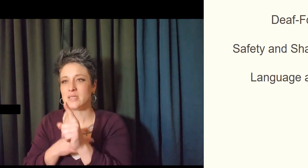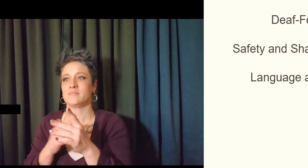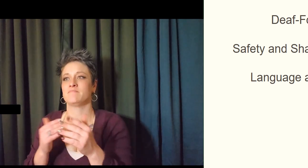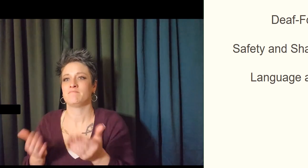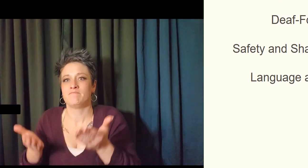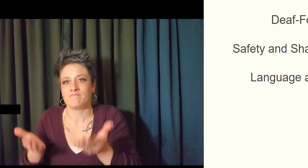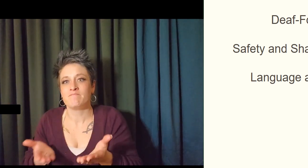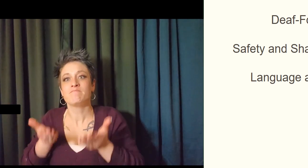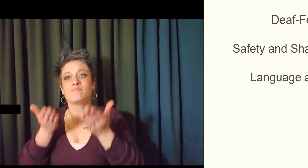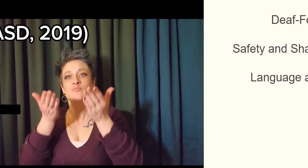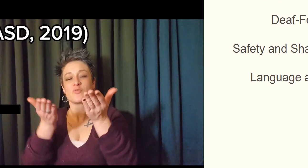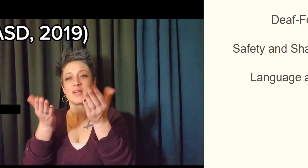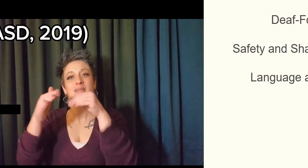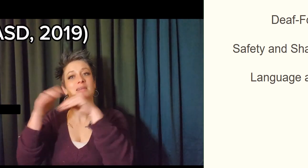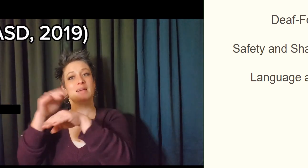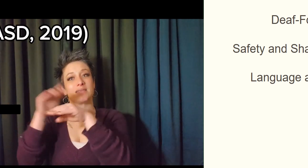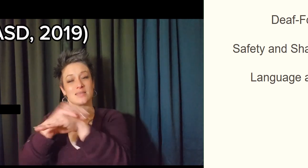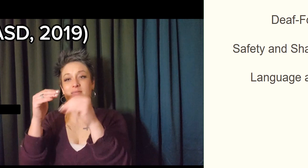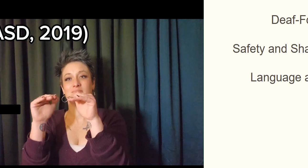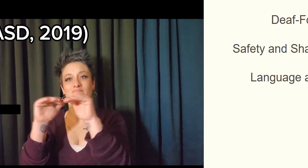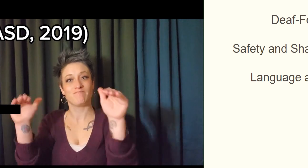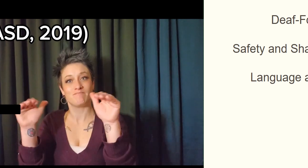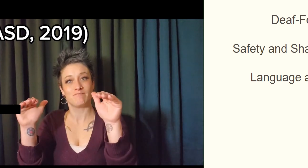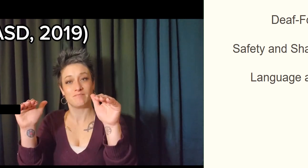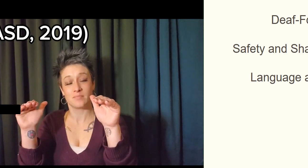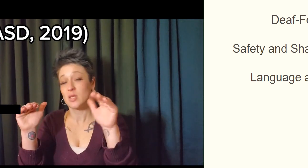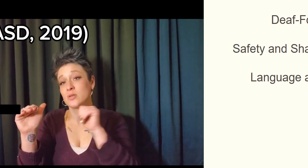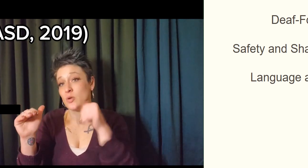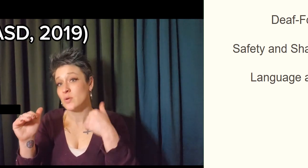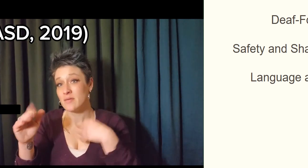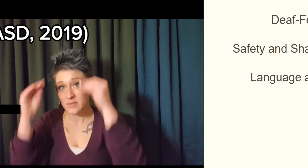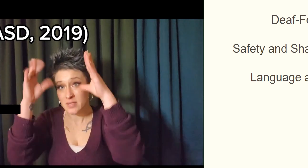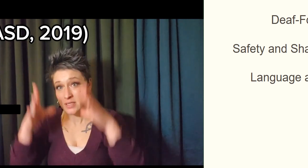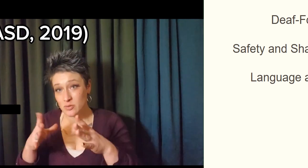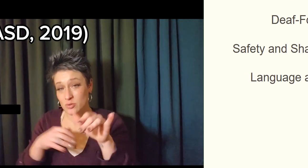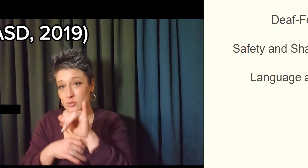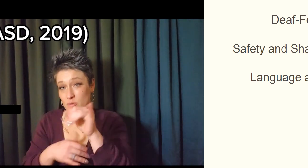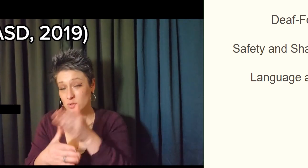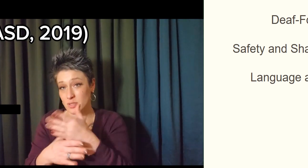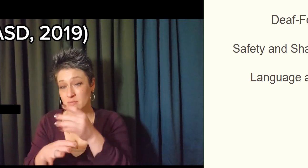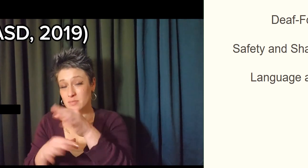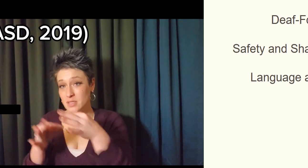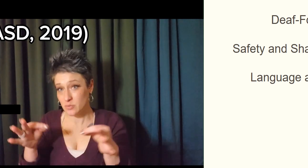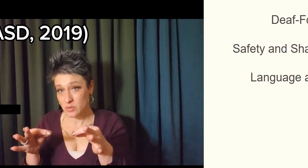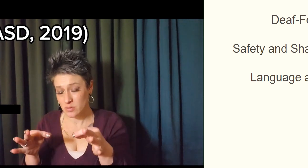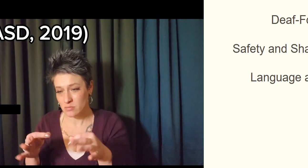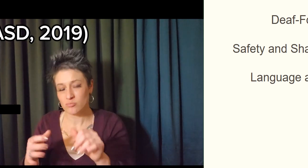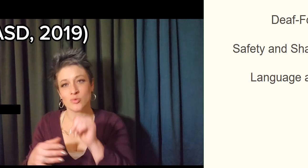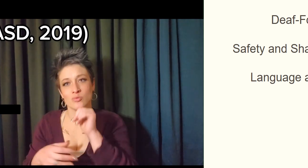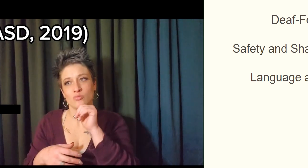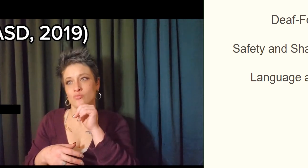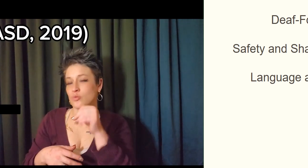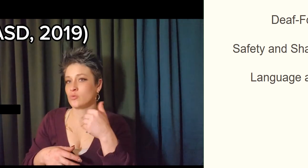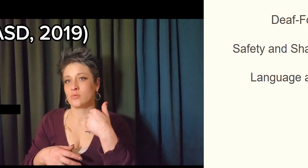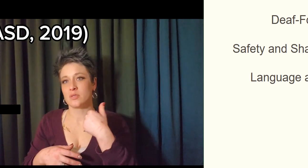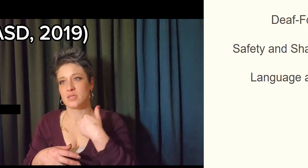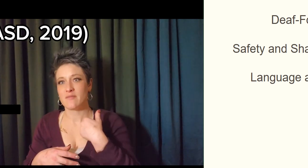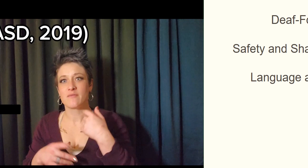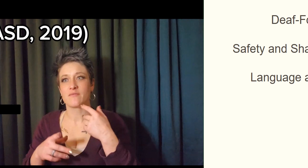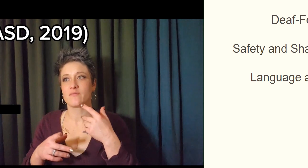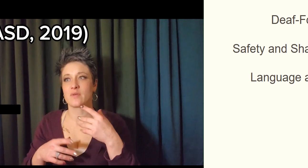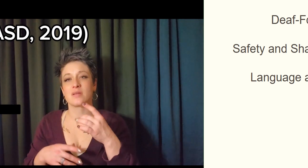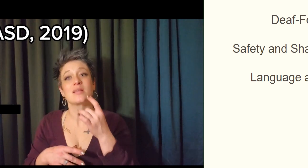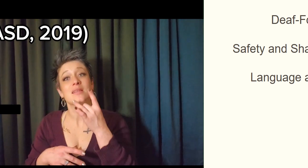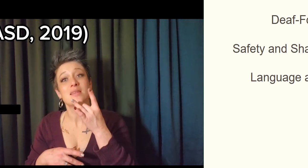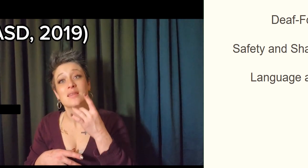they're missing out. They're not really being provided with the same kind of access as their disabled peers. They don't have teachers that share